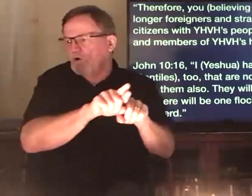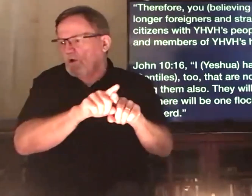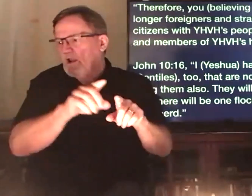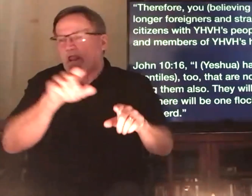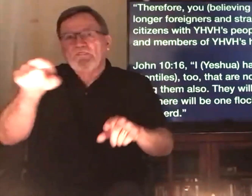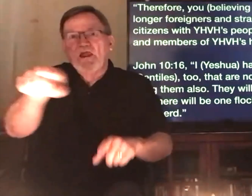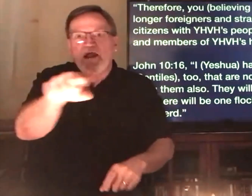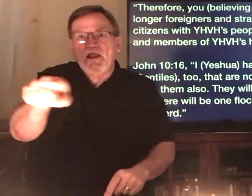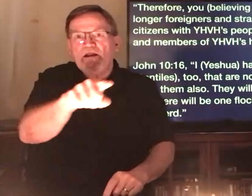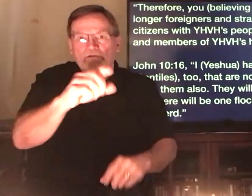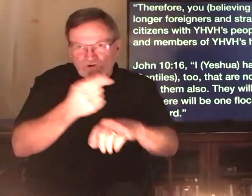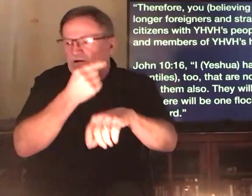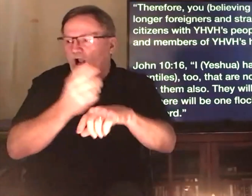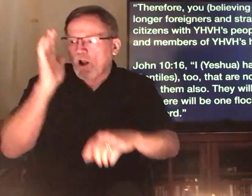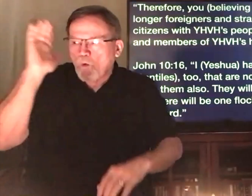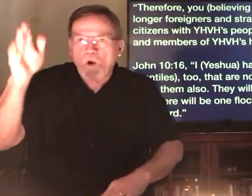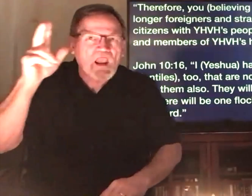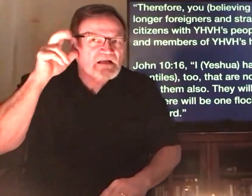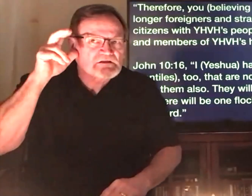there. No, he's there. So